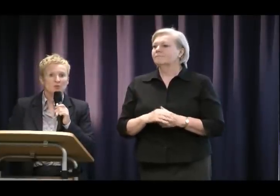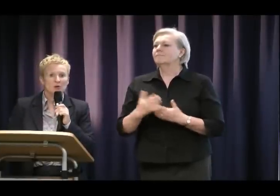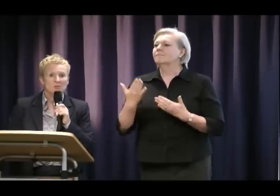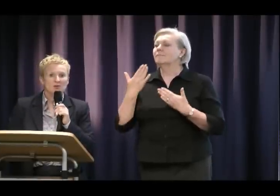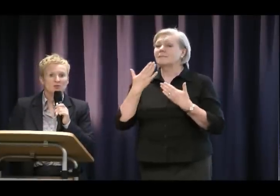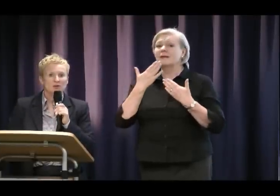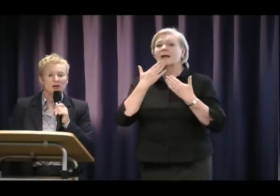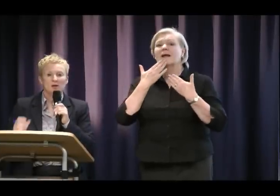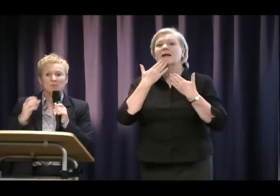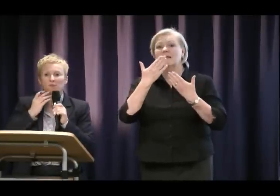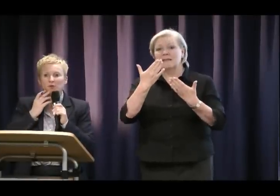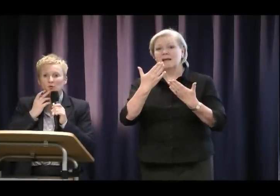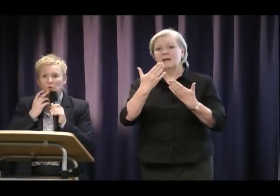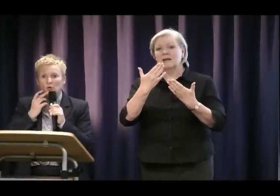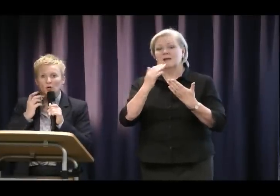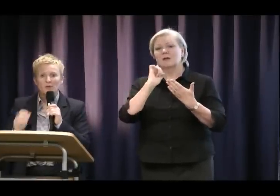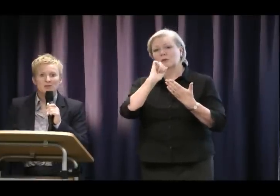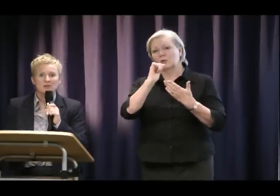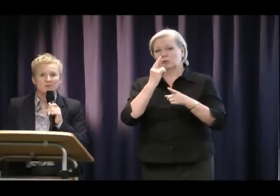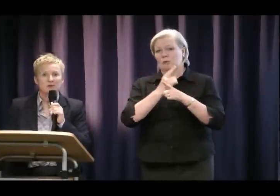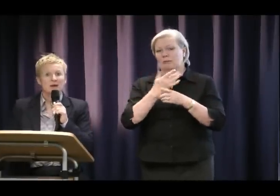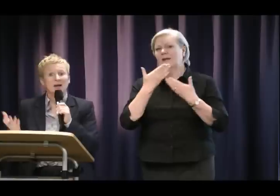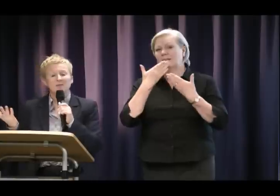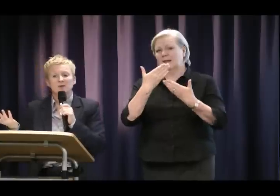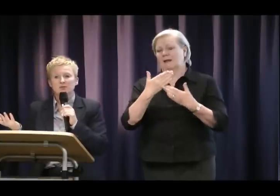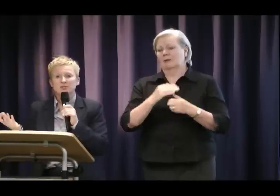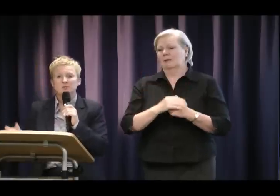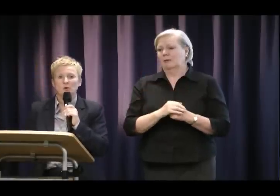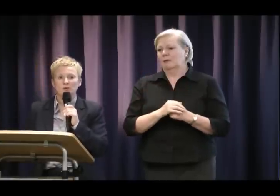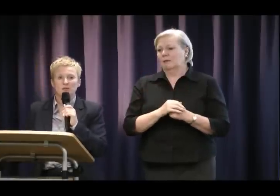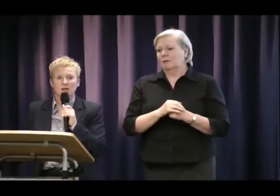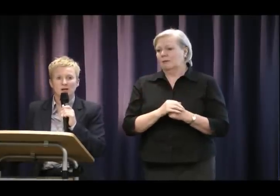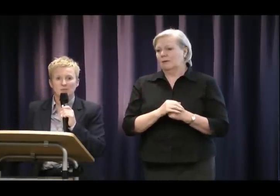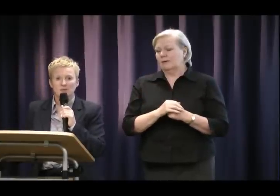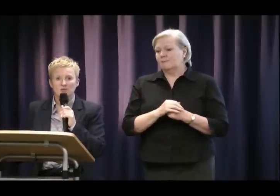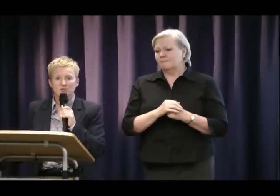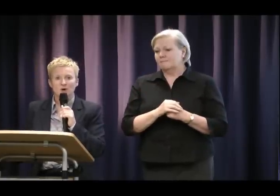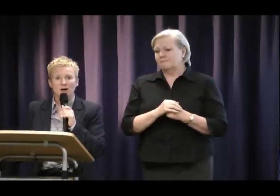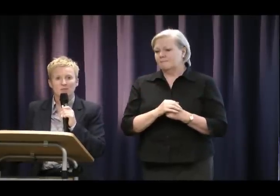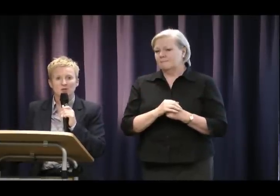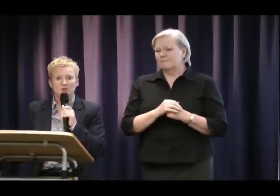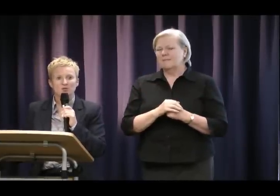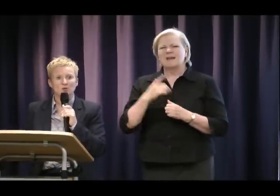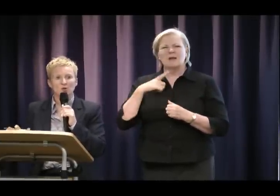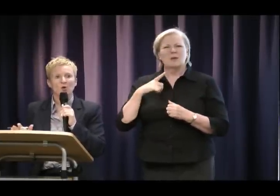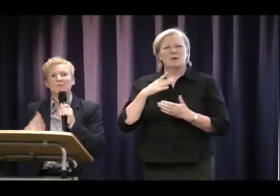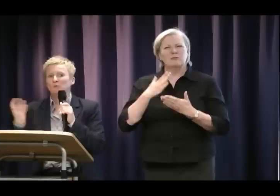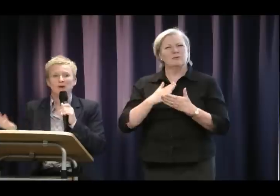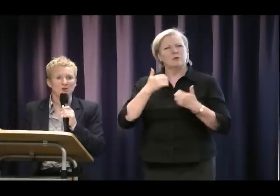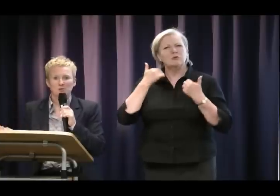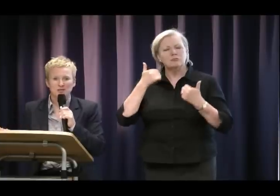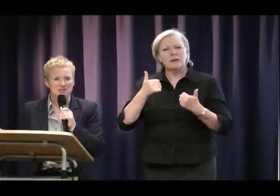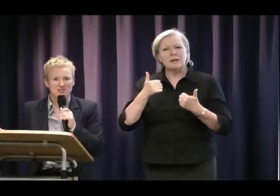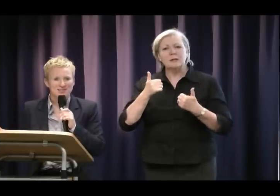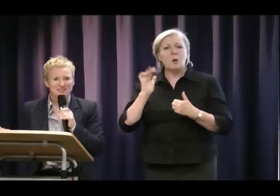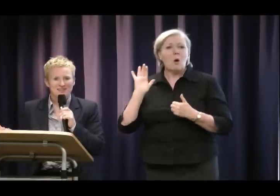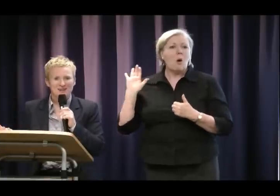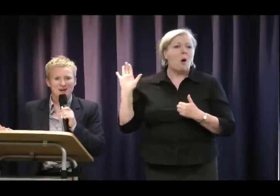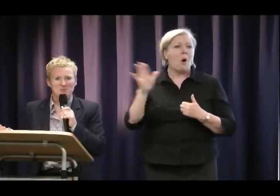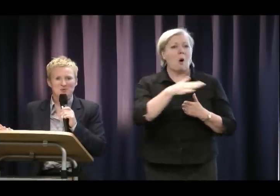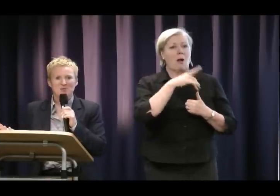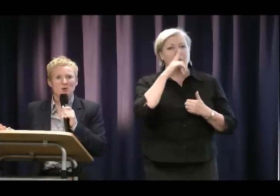Thank you very much for your comment and feedback. And this is what is great, because not everyone